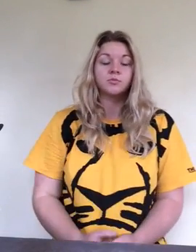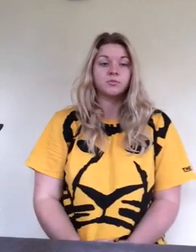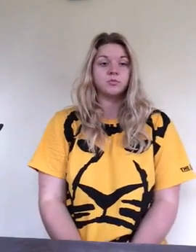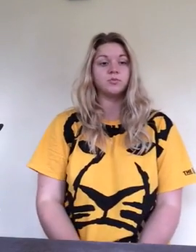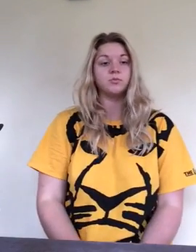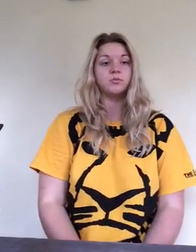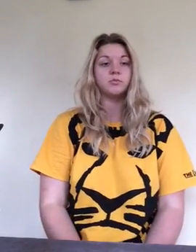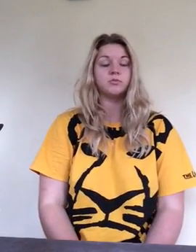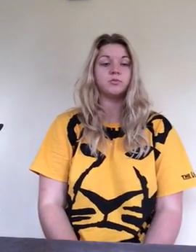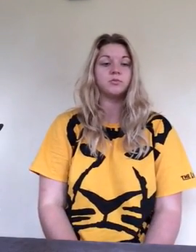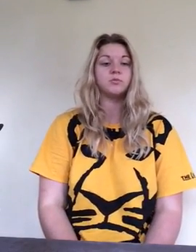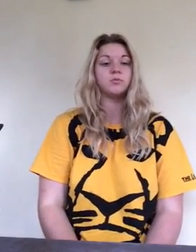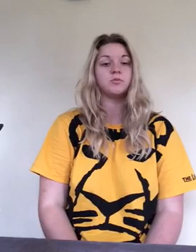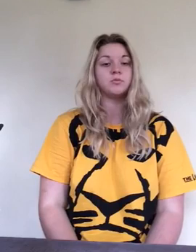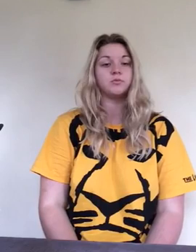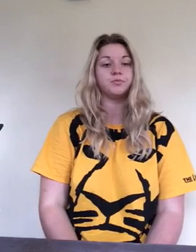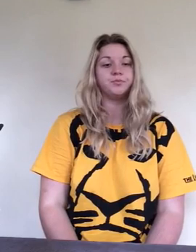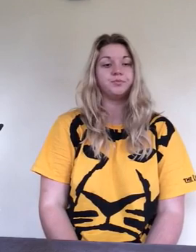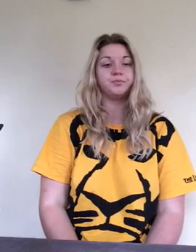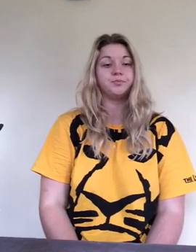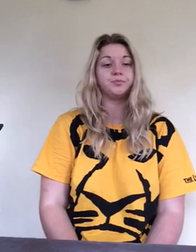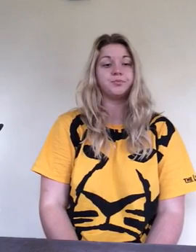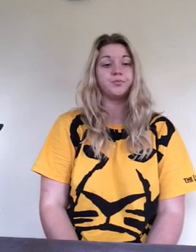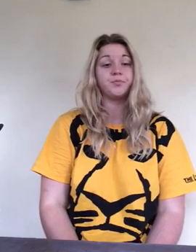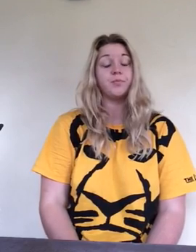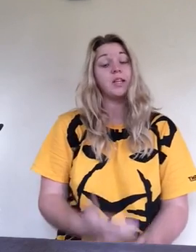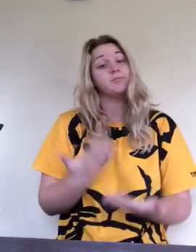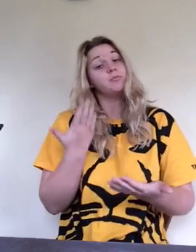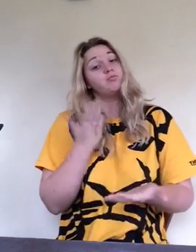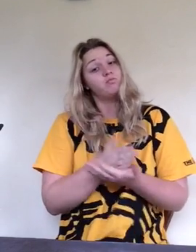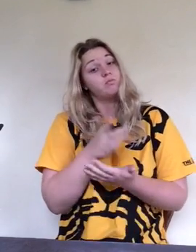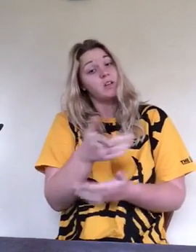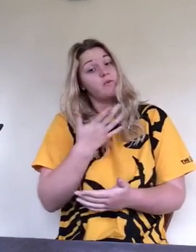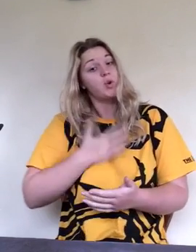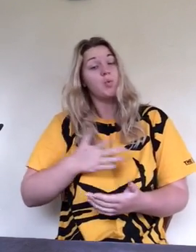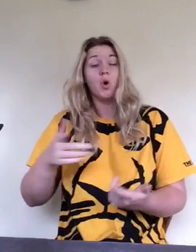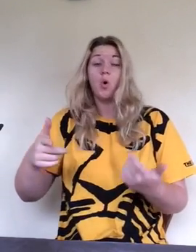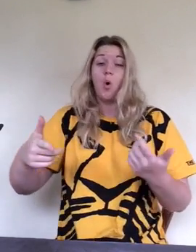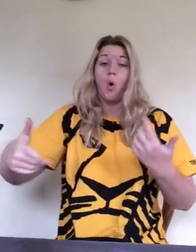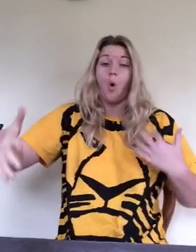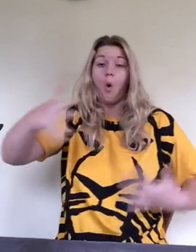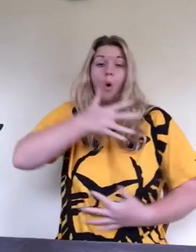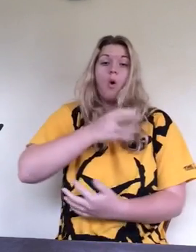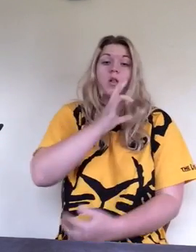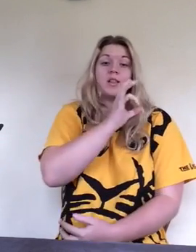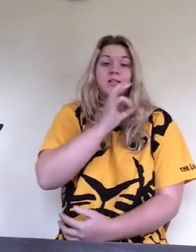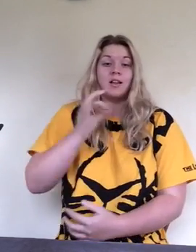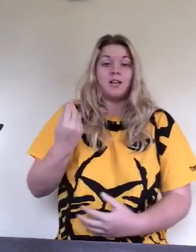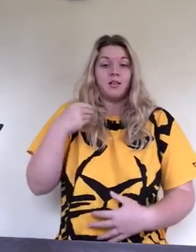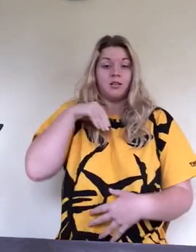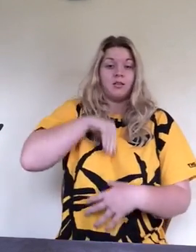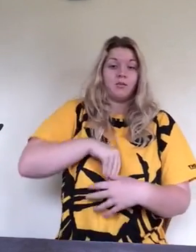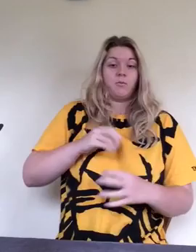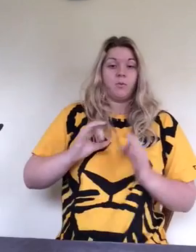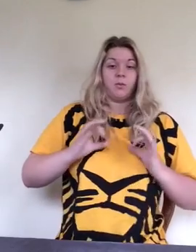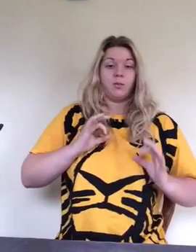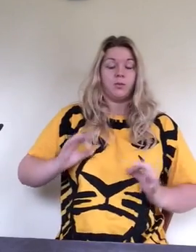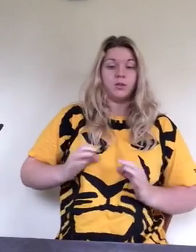and is going to be living just fine. So really, if you want all of the cells in your body to be living just fine, like this cell here, you really